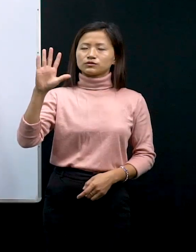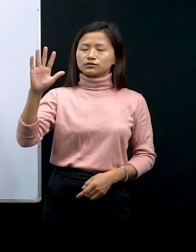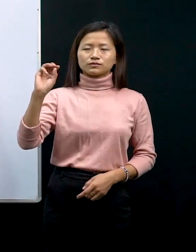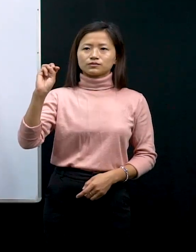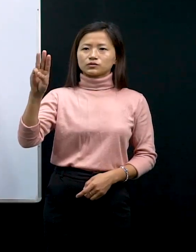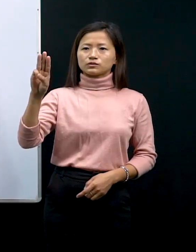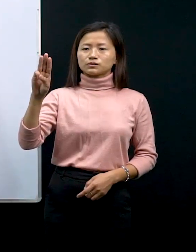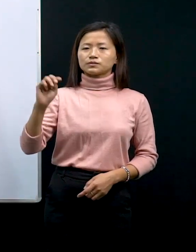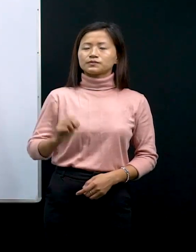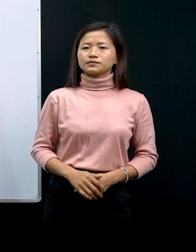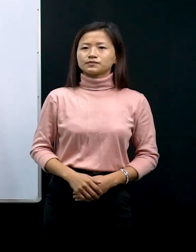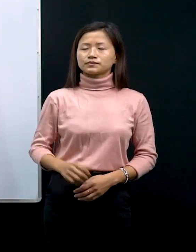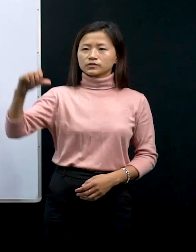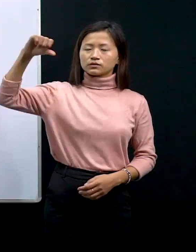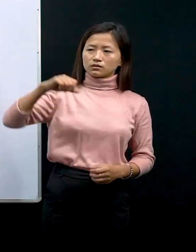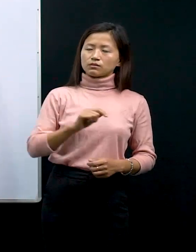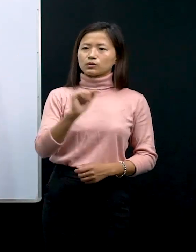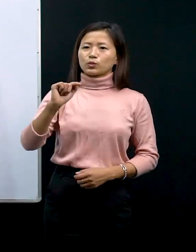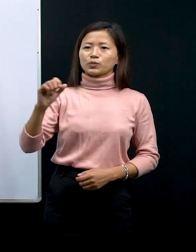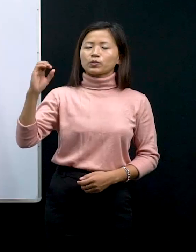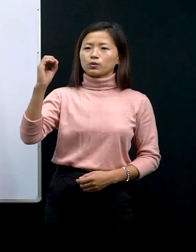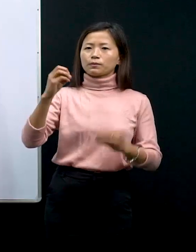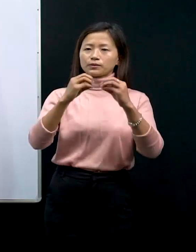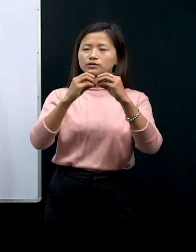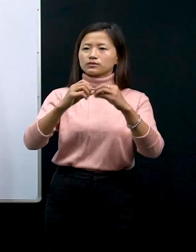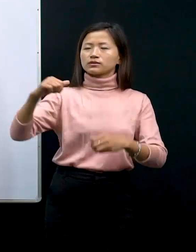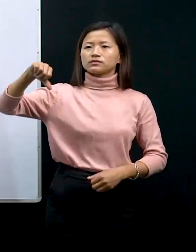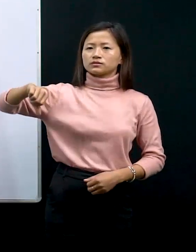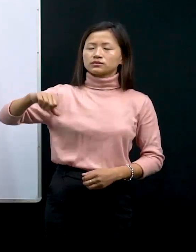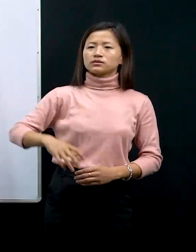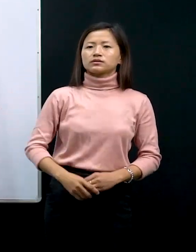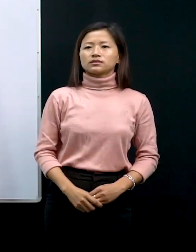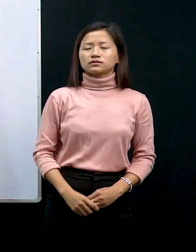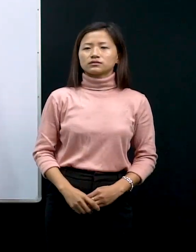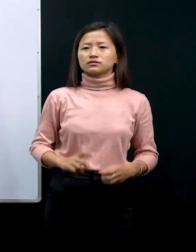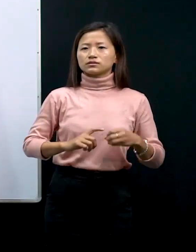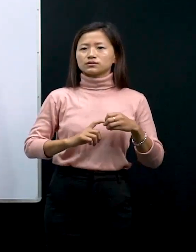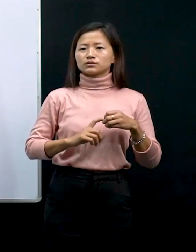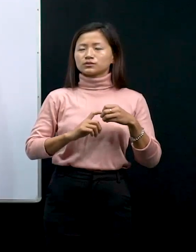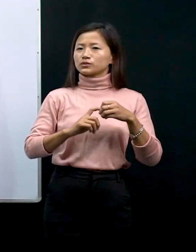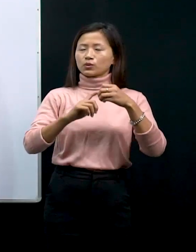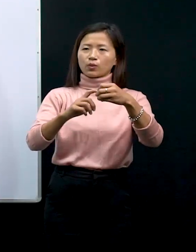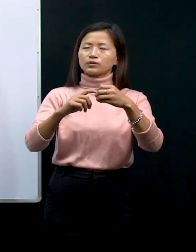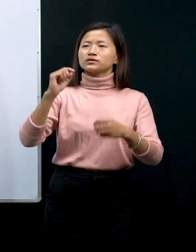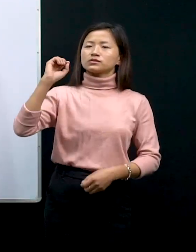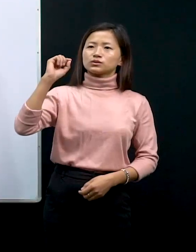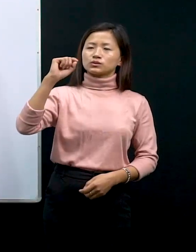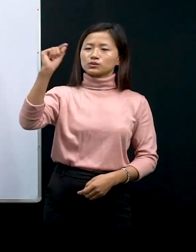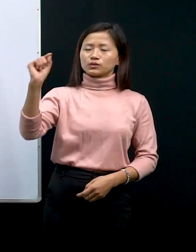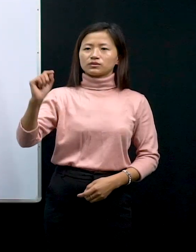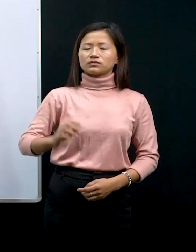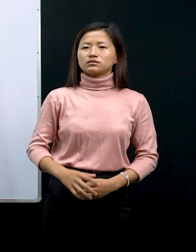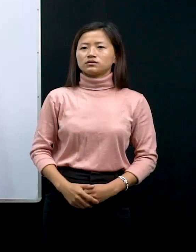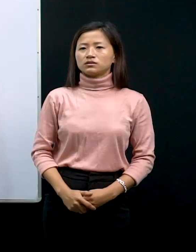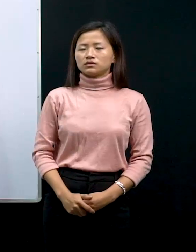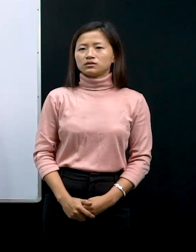9. So OB is equal, if you remove the square other side, you have to put a square root, right? Yes or no? That